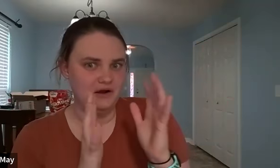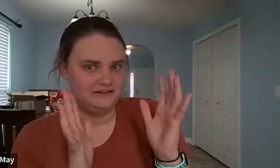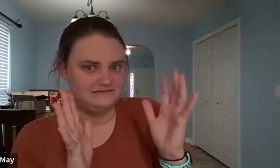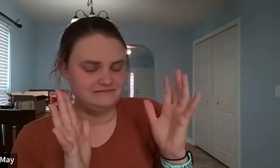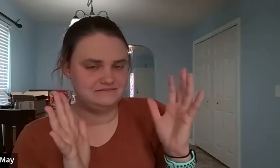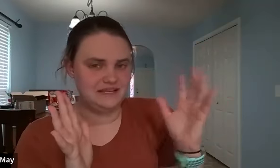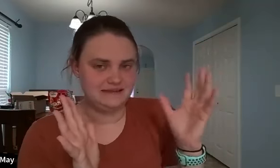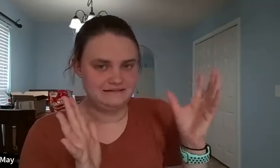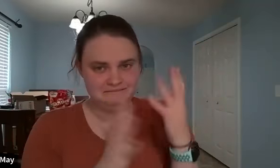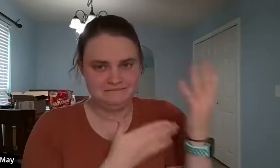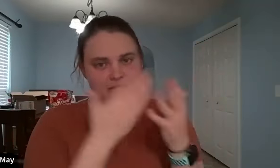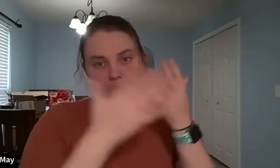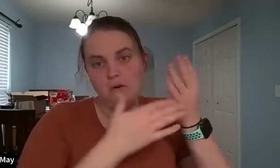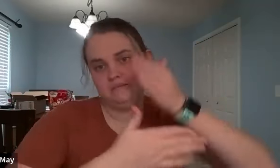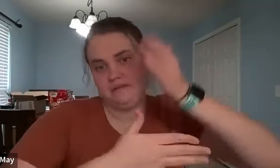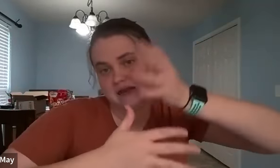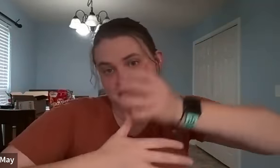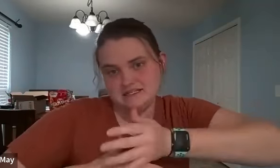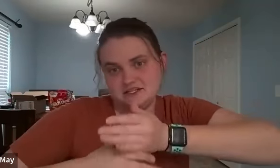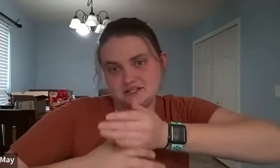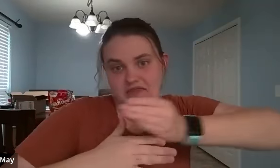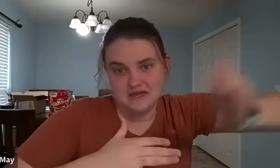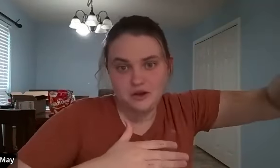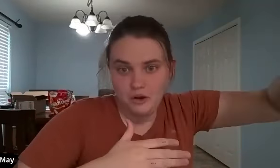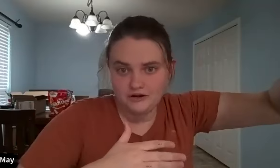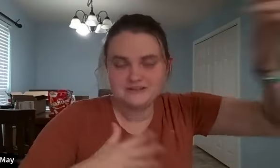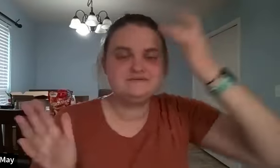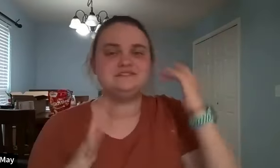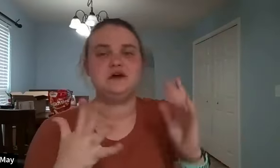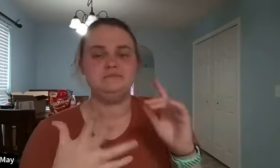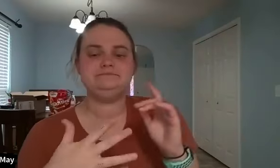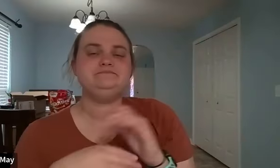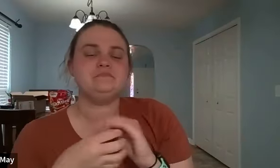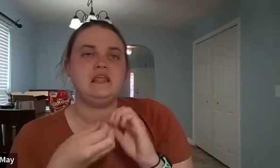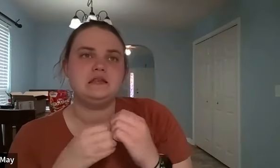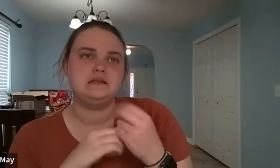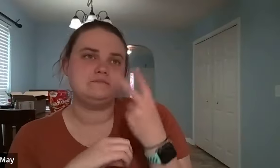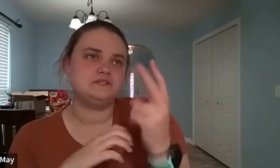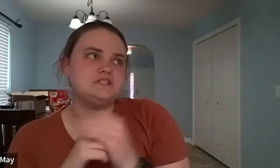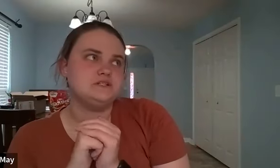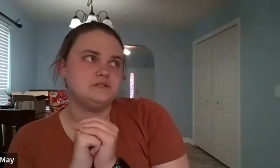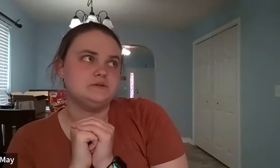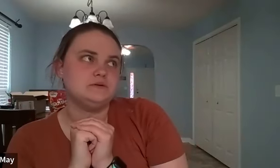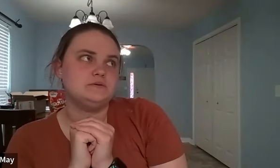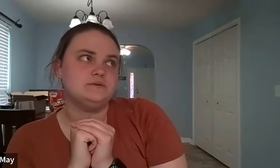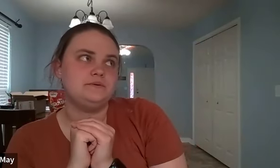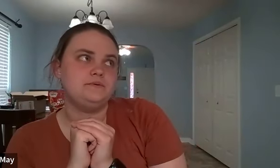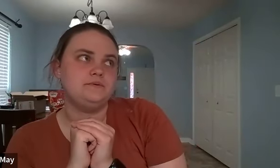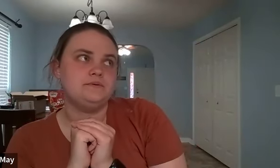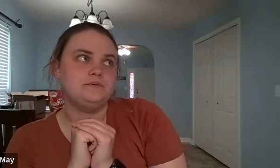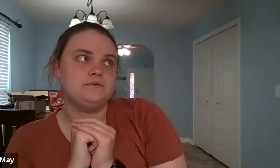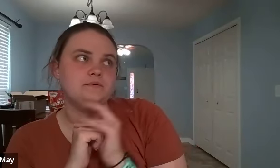hard. Like I want to be kind of easier and then go harder. So number 2.